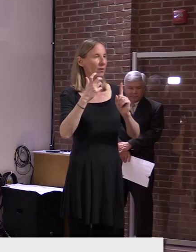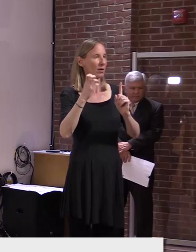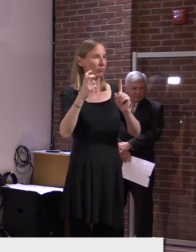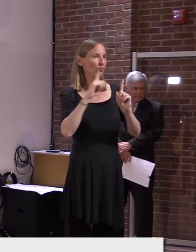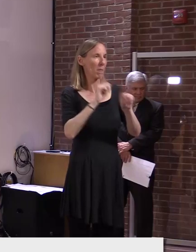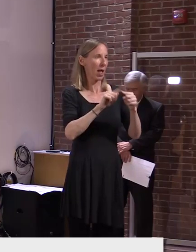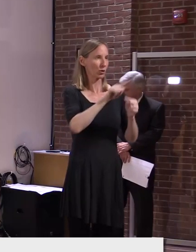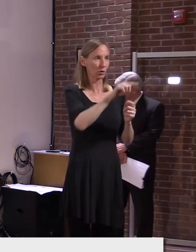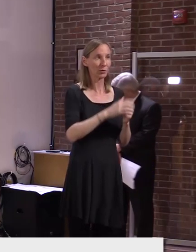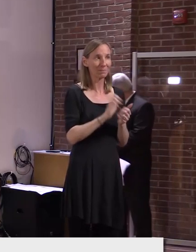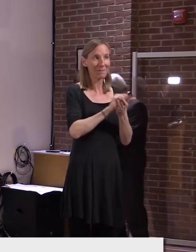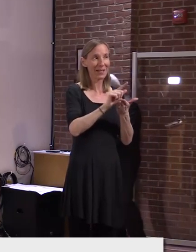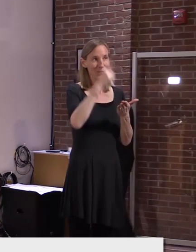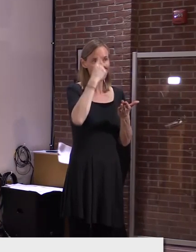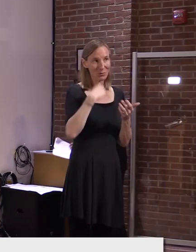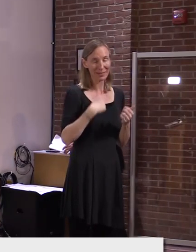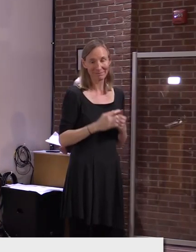Thanks.